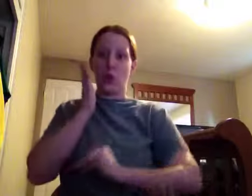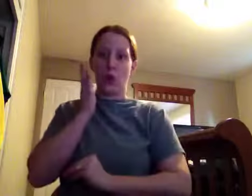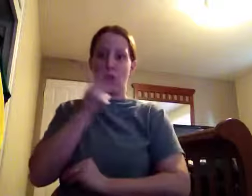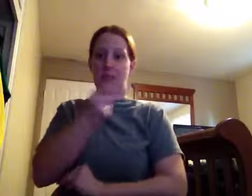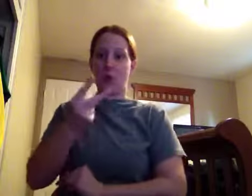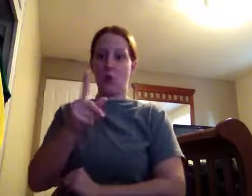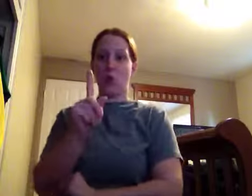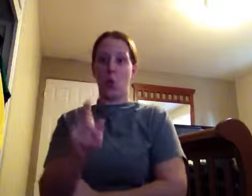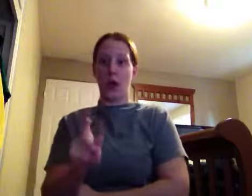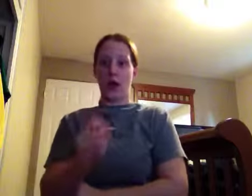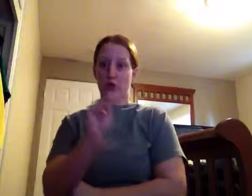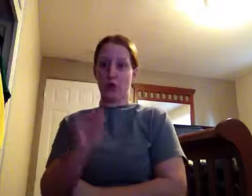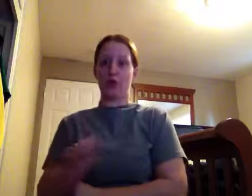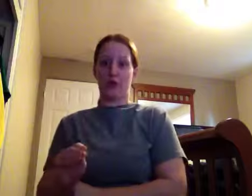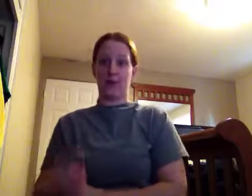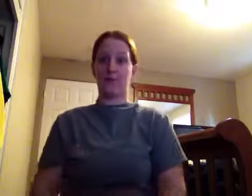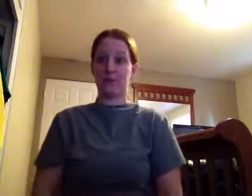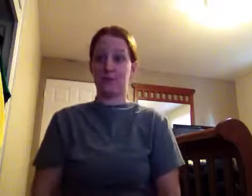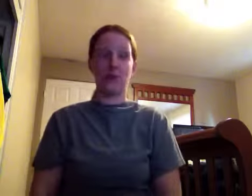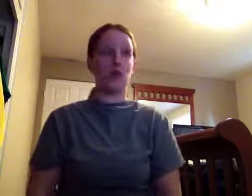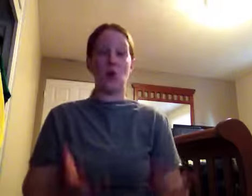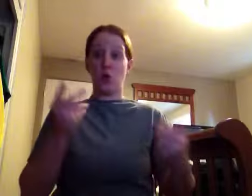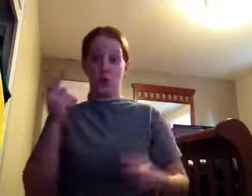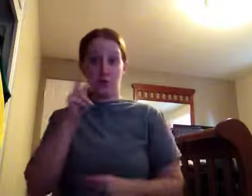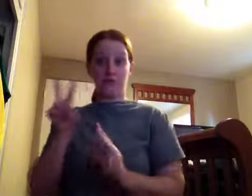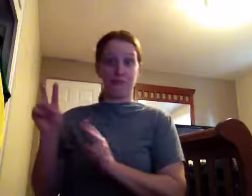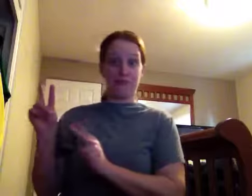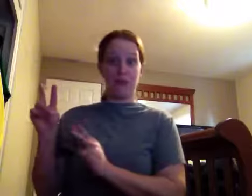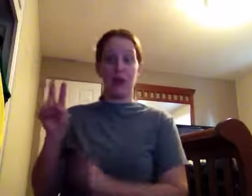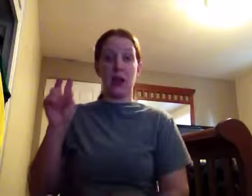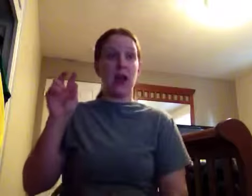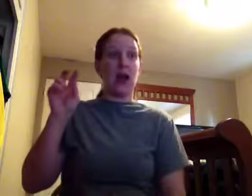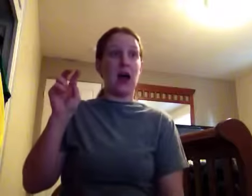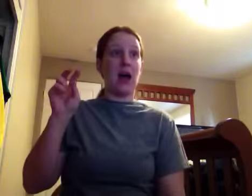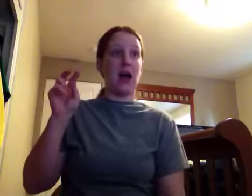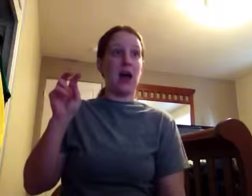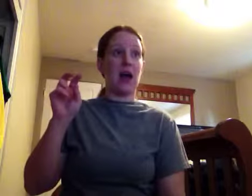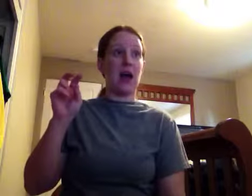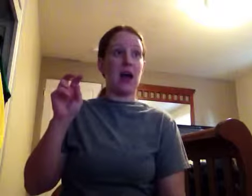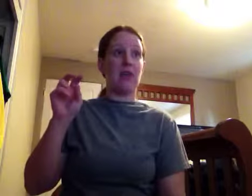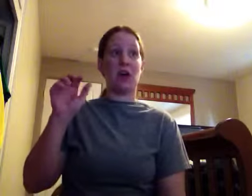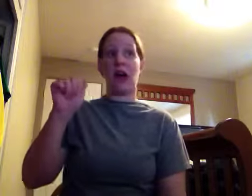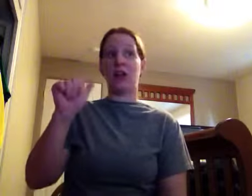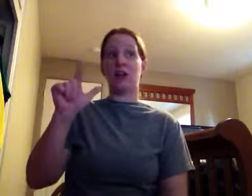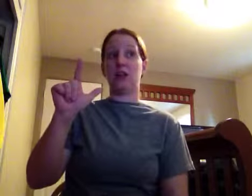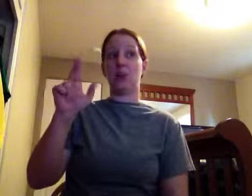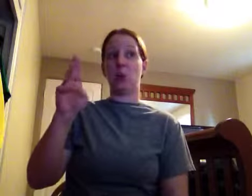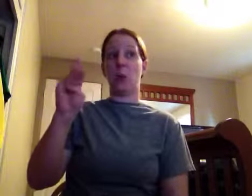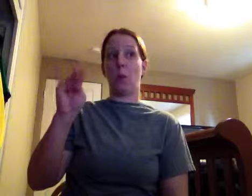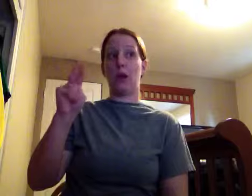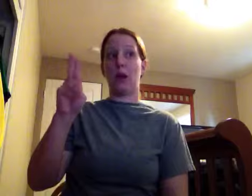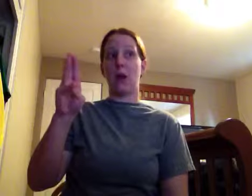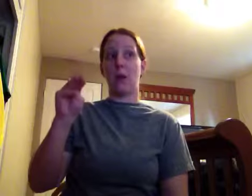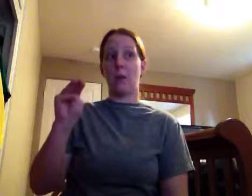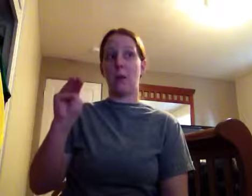So here I have aluminum hydroxide. Again, we're doing percent composition. The problem would say something like, find the